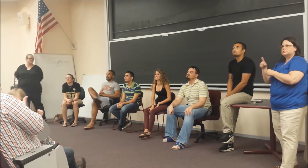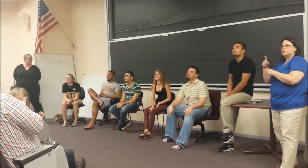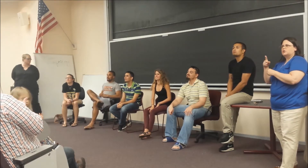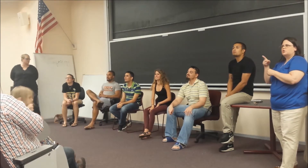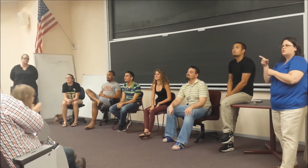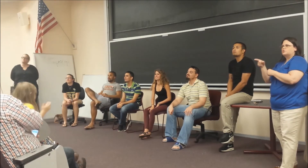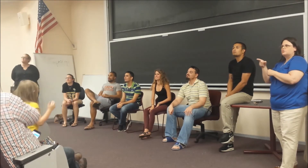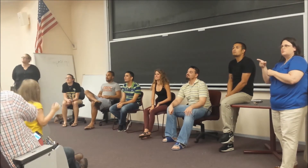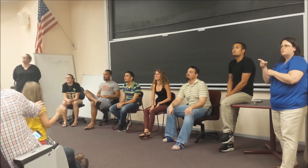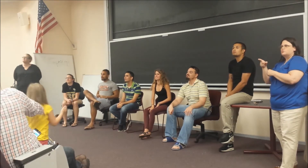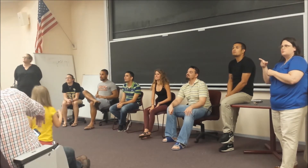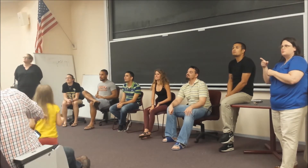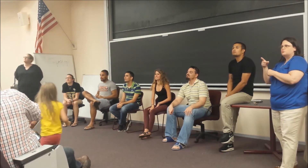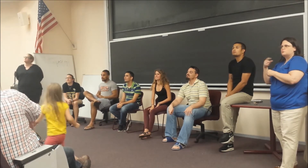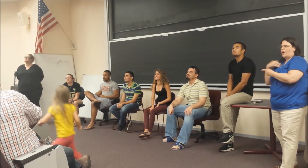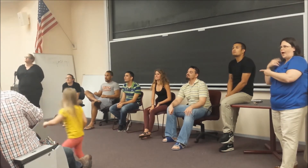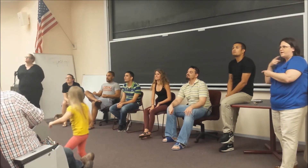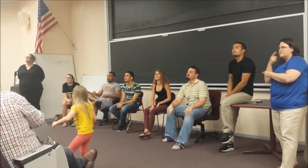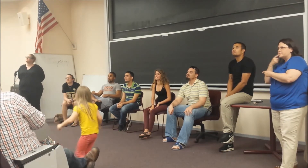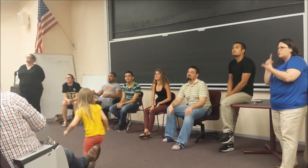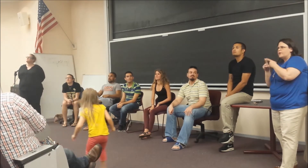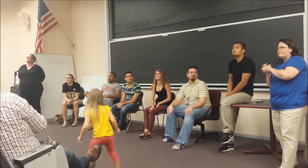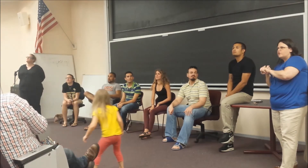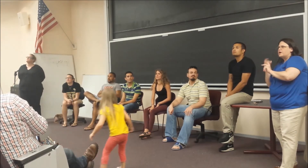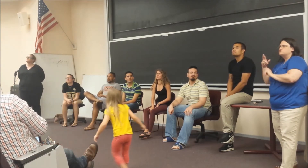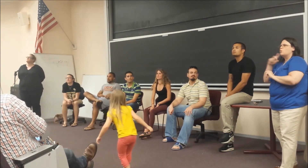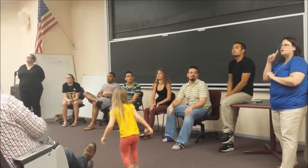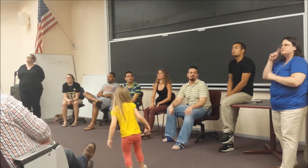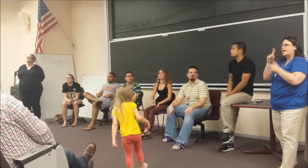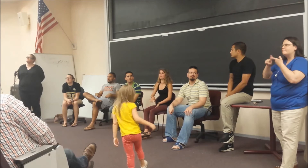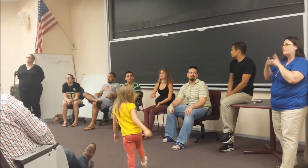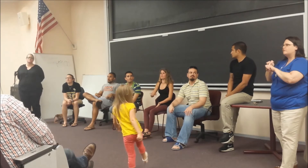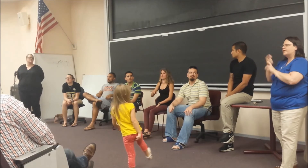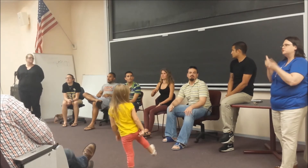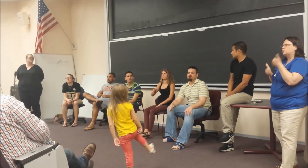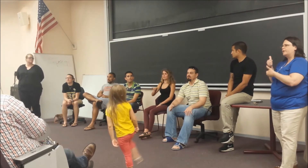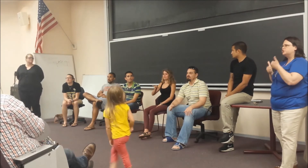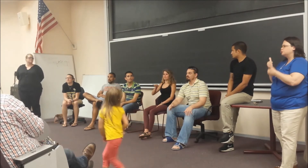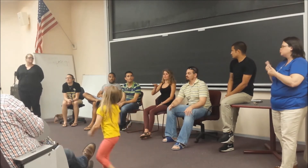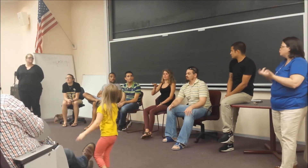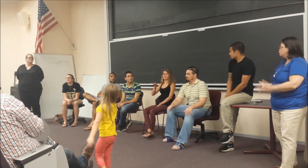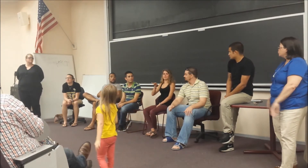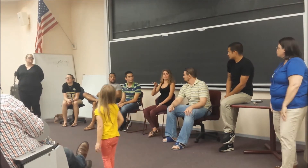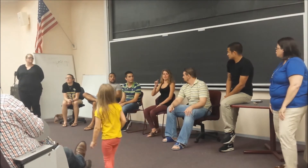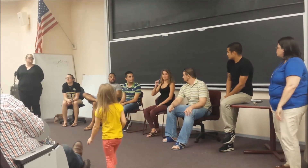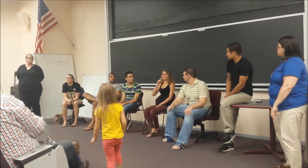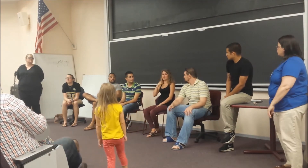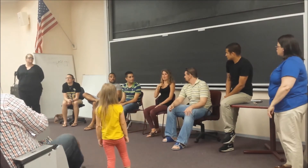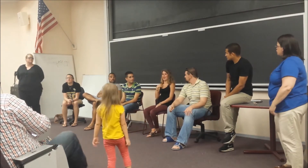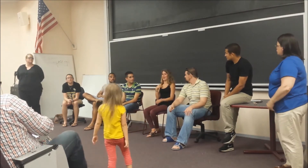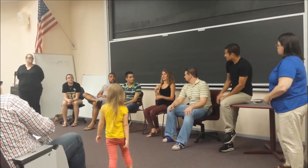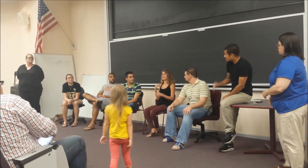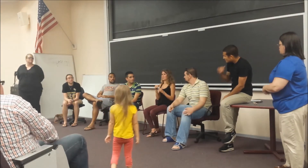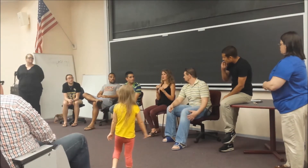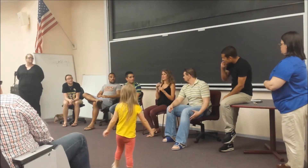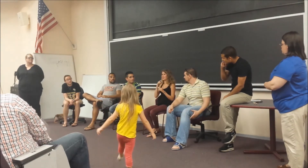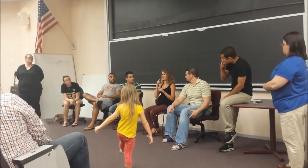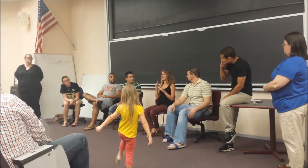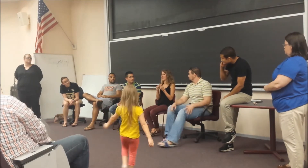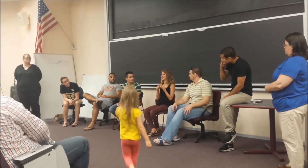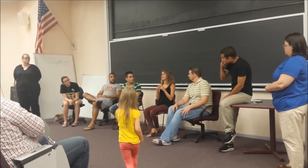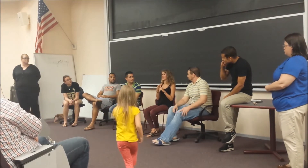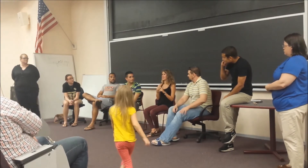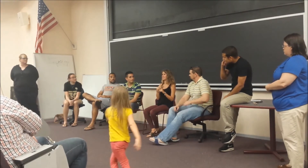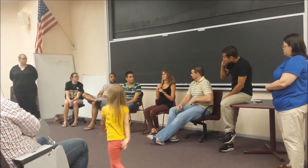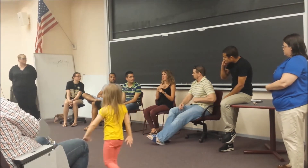My brother was asking, you have hearing friends or deaf friends? For me, I have more